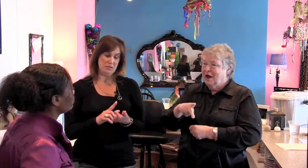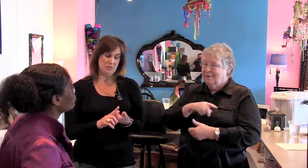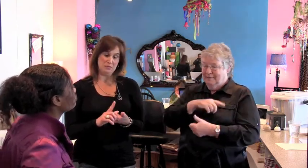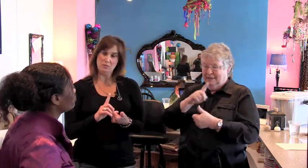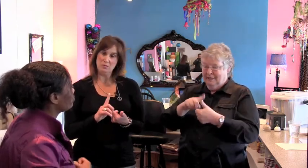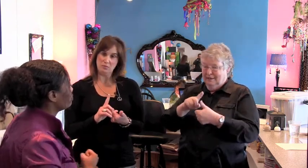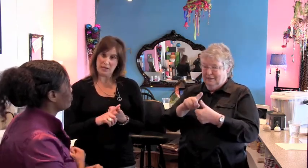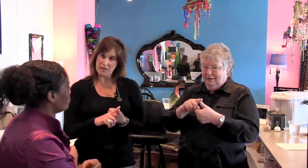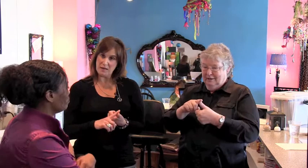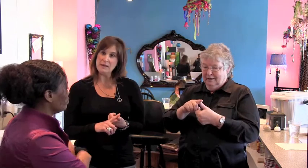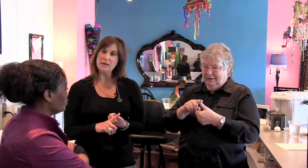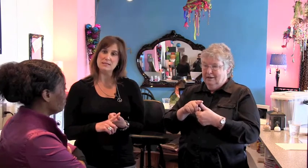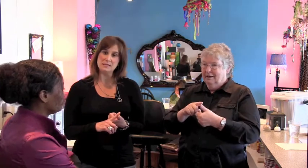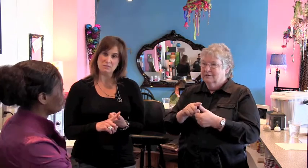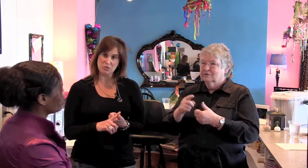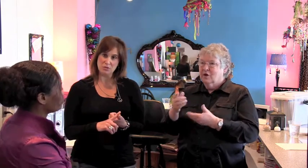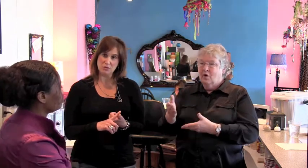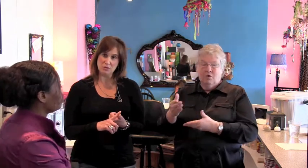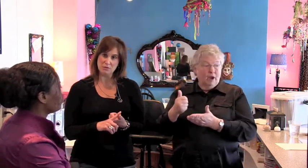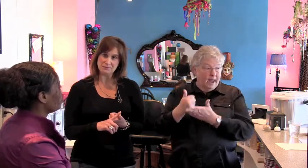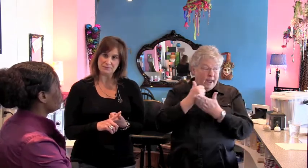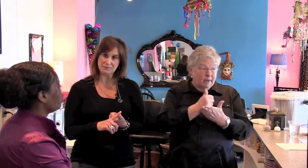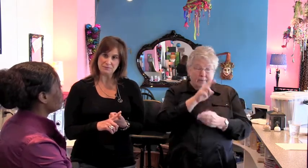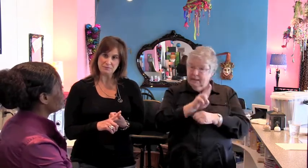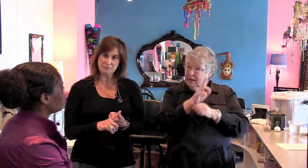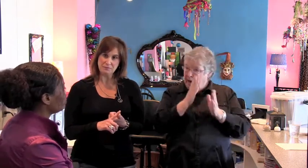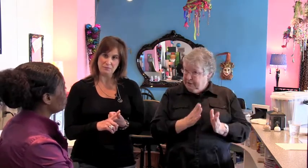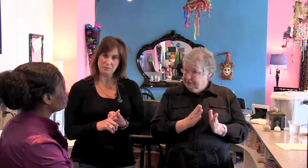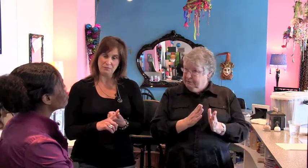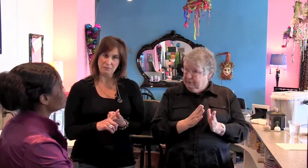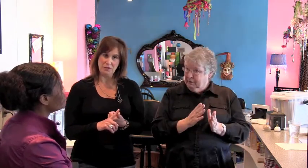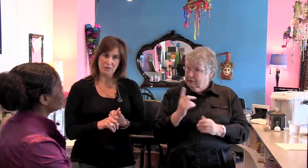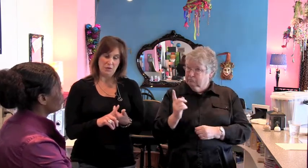would be waiting on the customer,